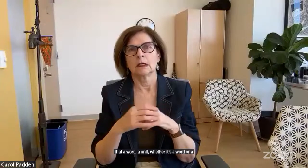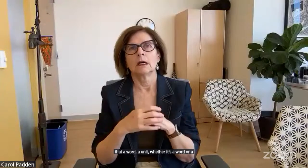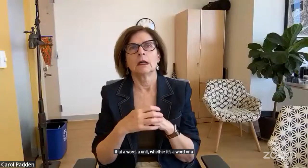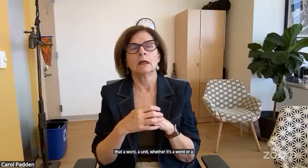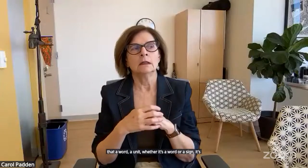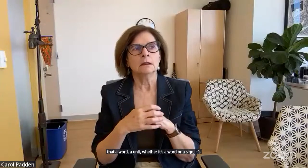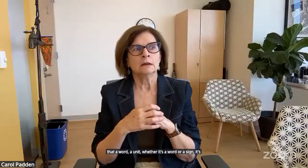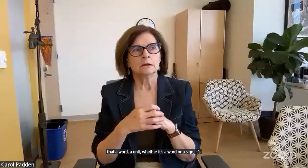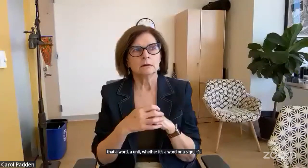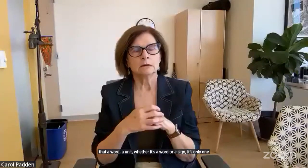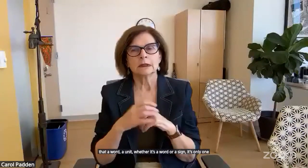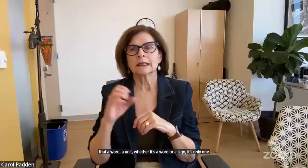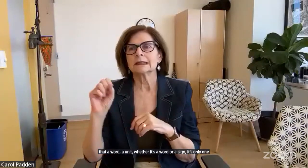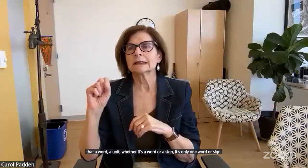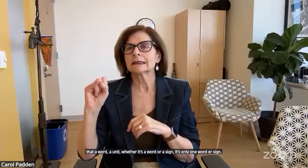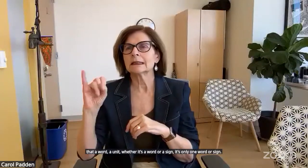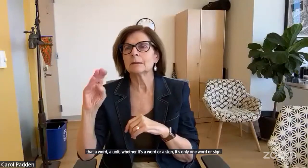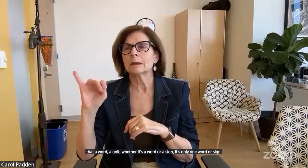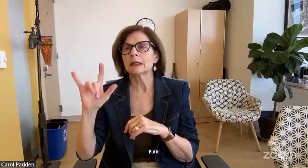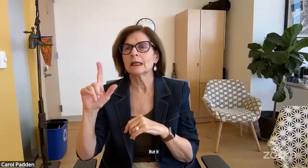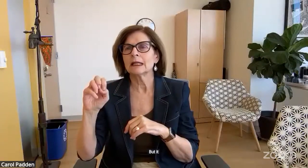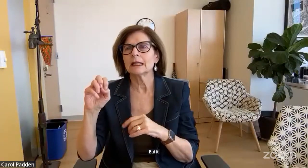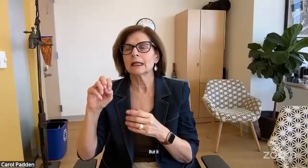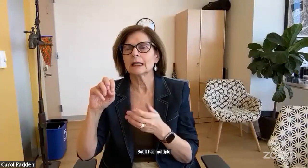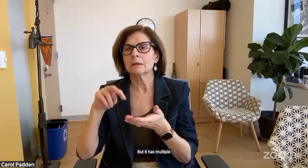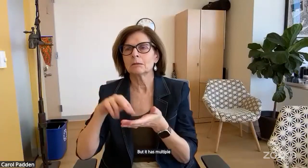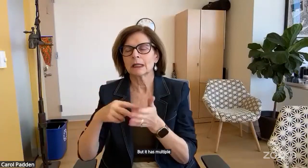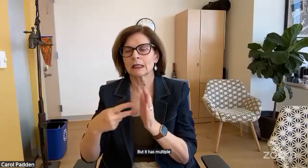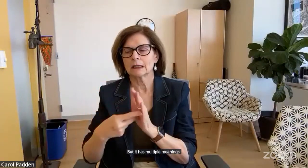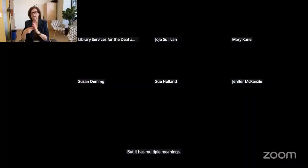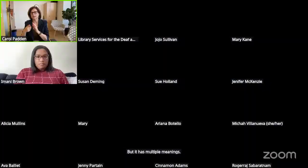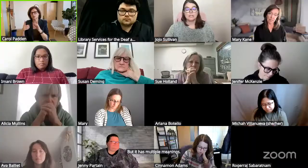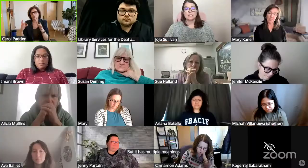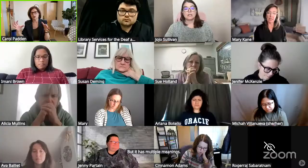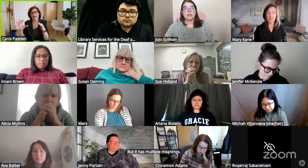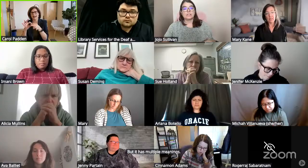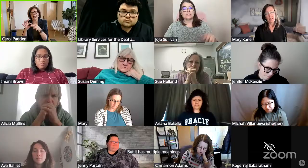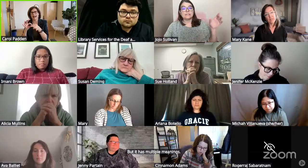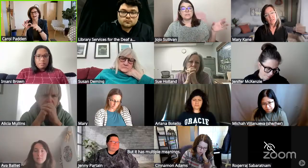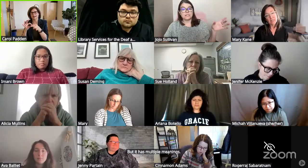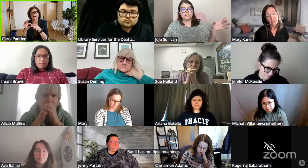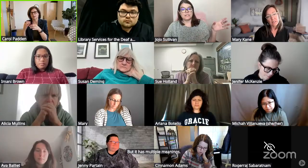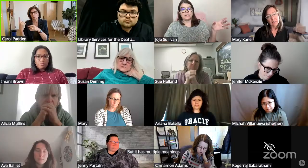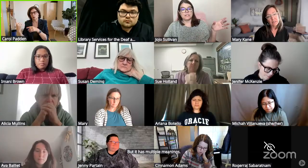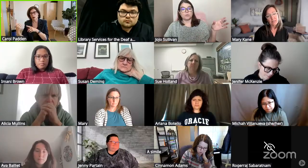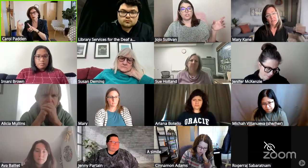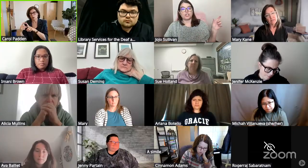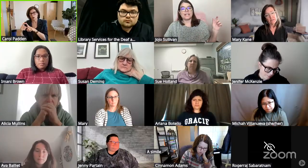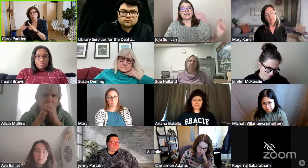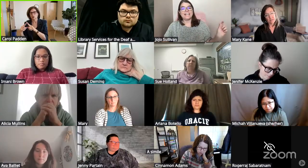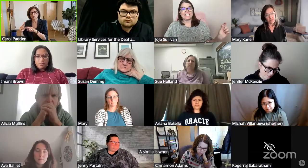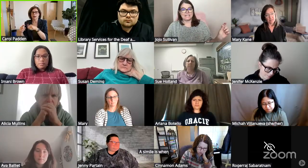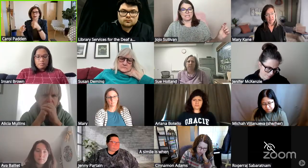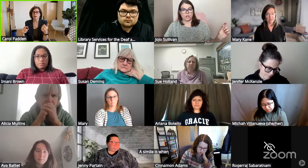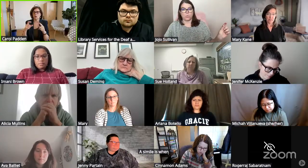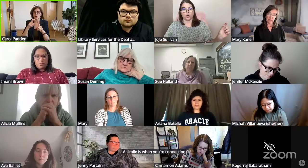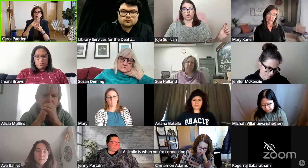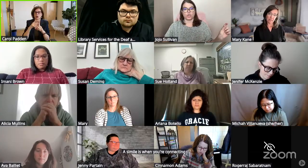only one word or sign, but it has multiple meanings. A simile is when you're connecting a word